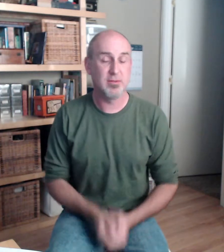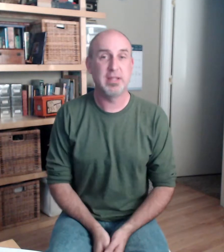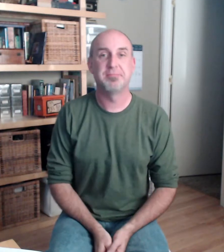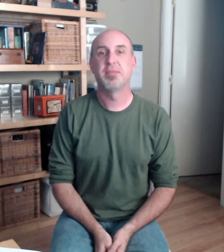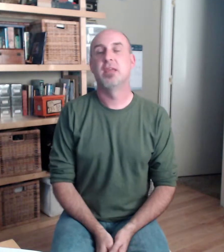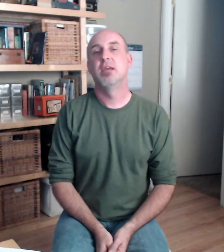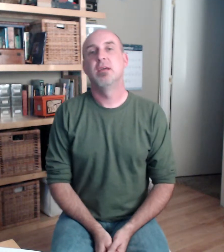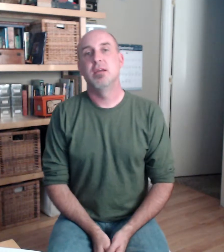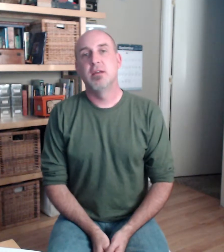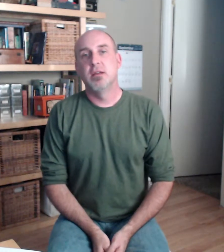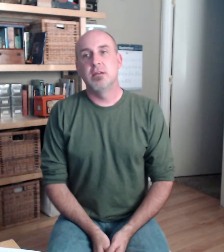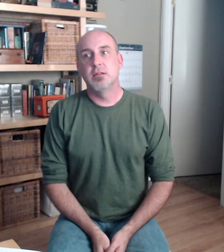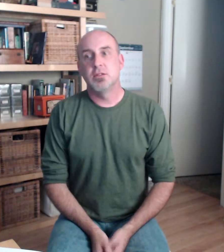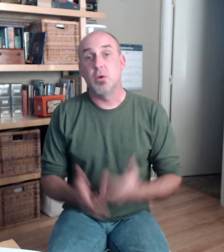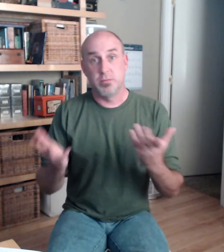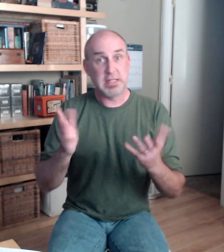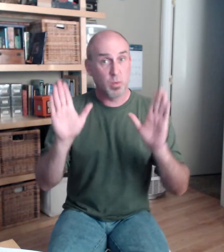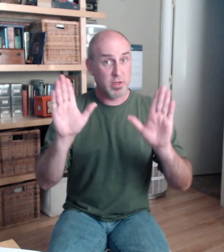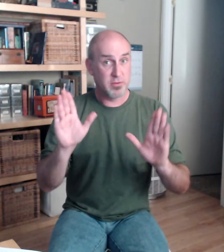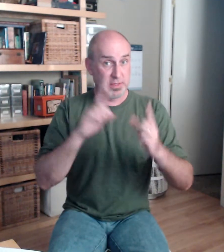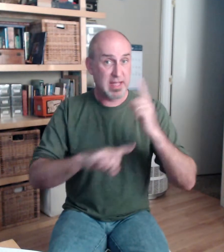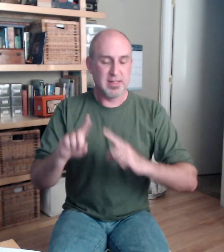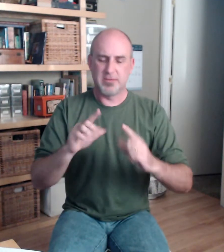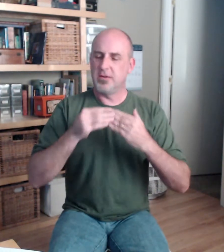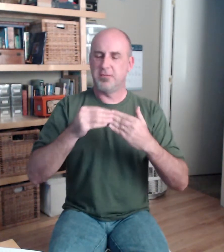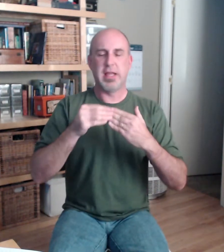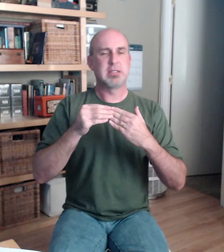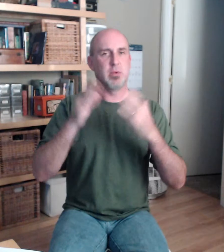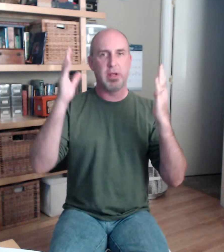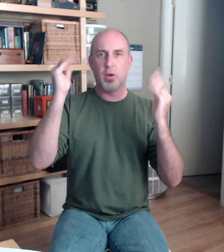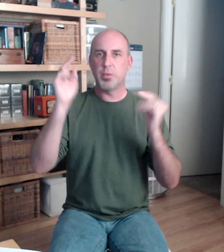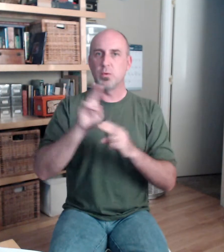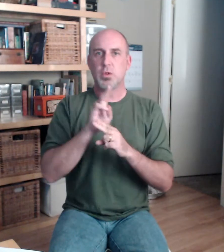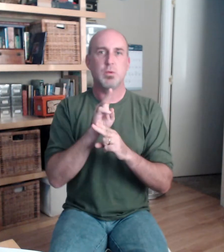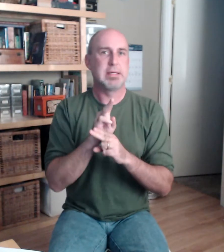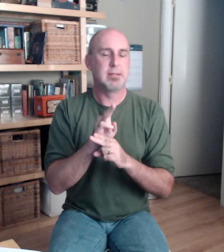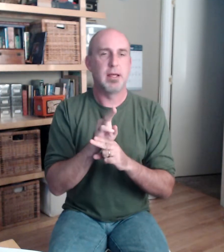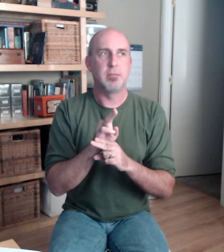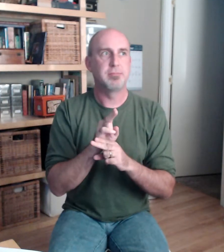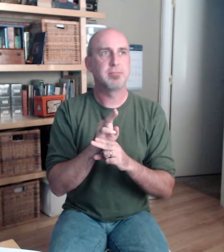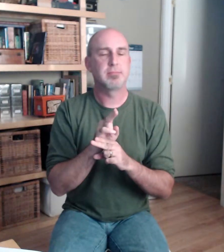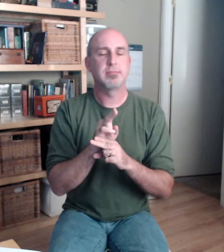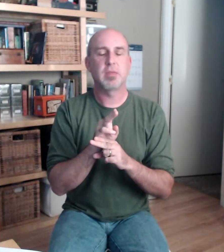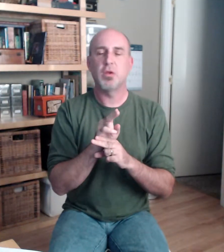right? So that's a wonderful sign. It's very flexible, and I hope you use it, you know,